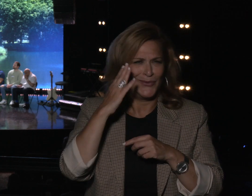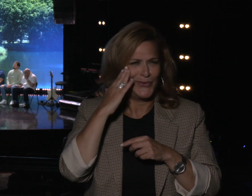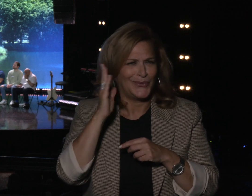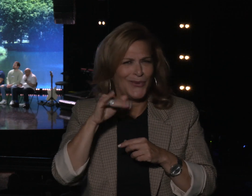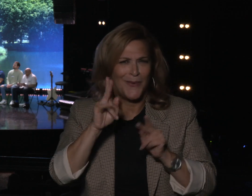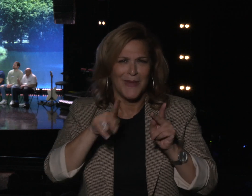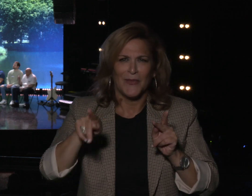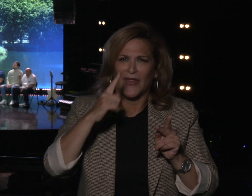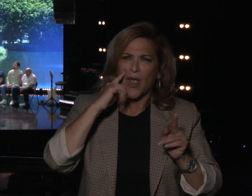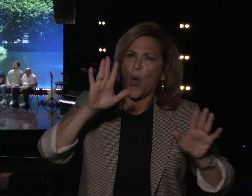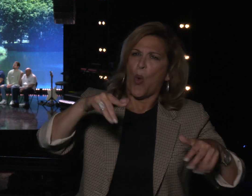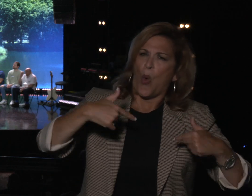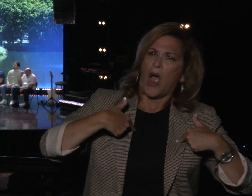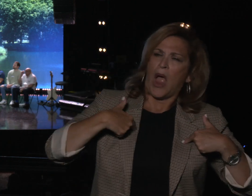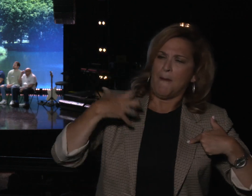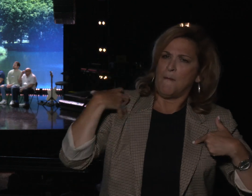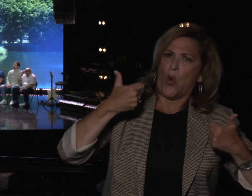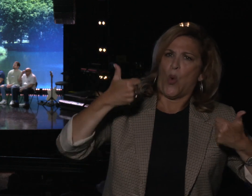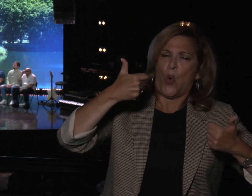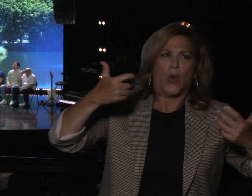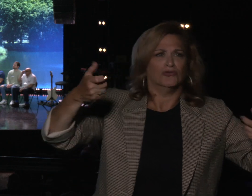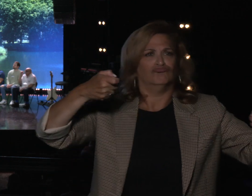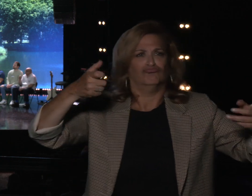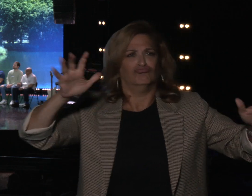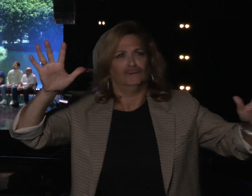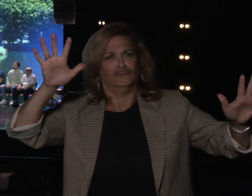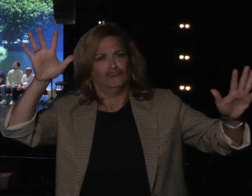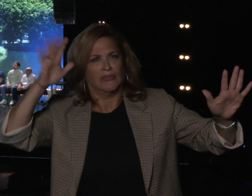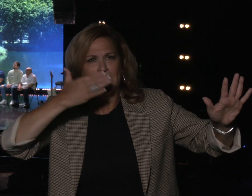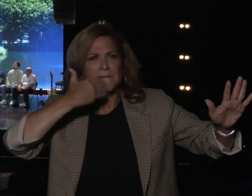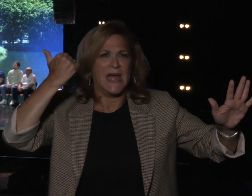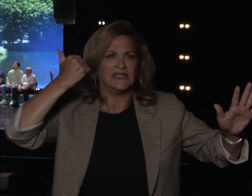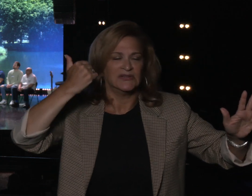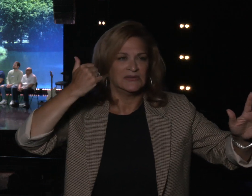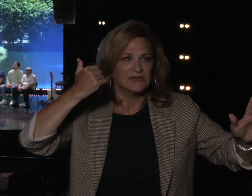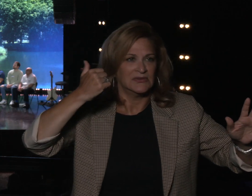a boss is the opposite of Jesus' thinking on the cross.